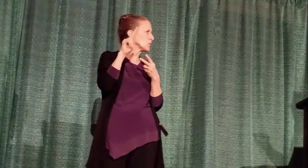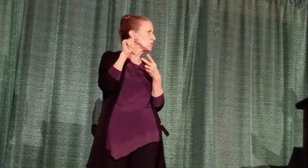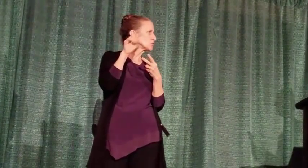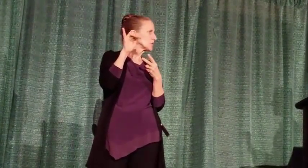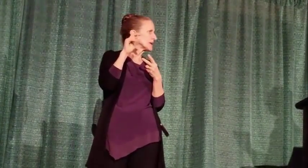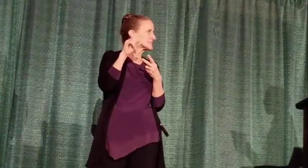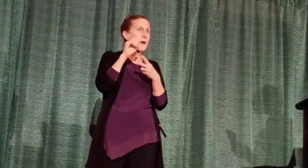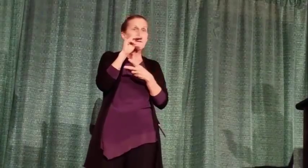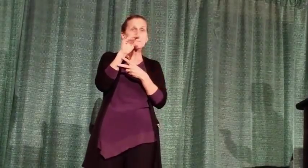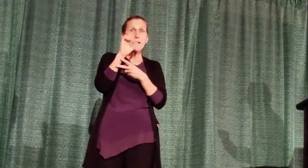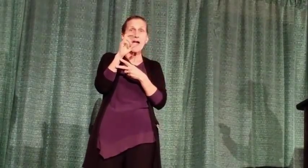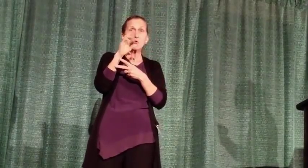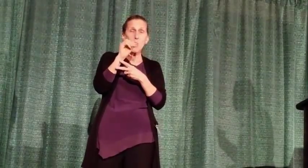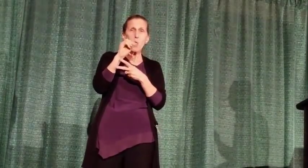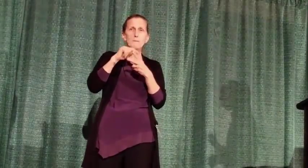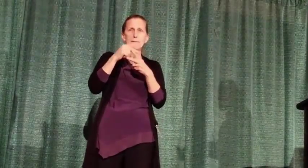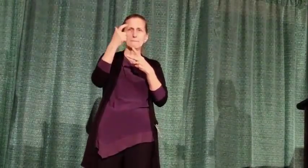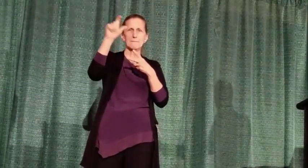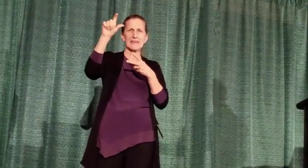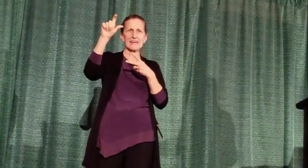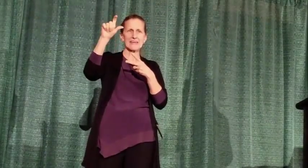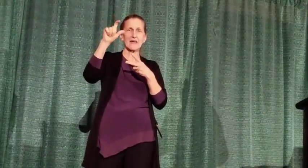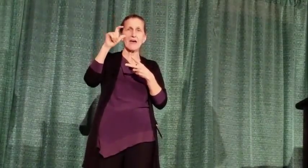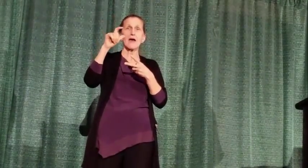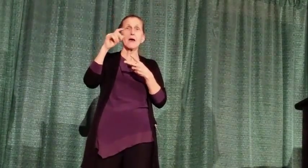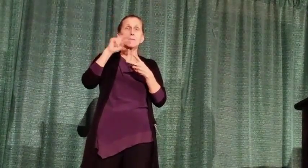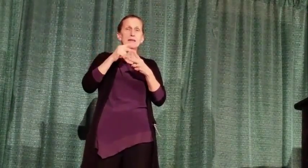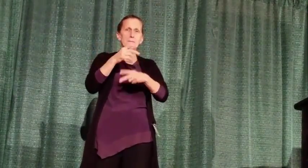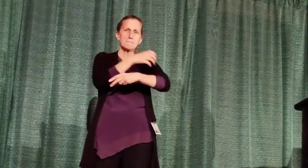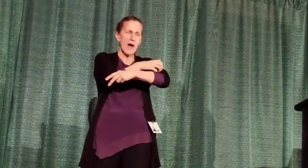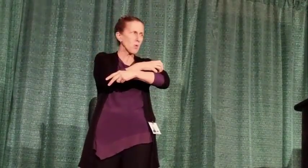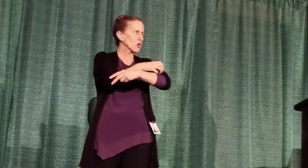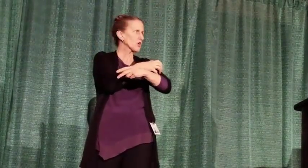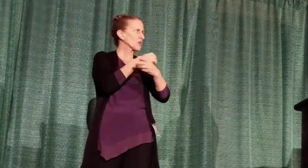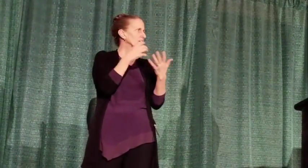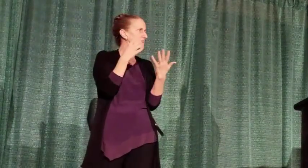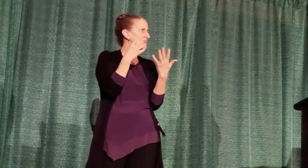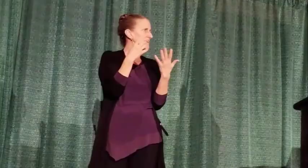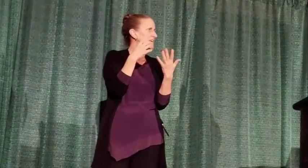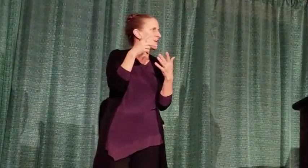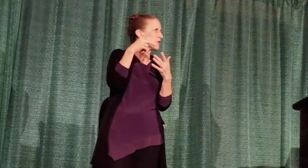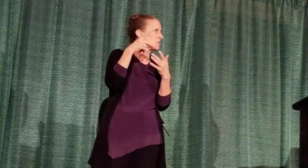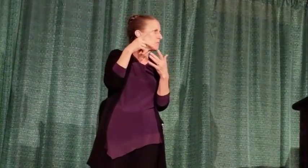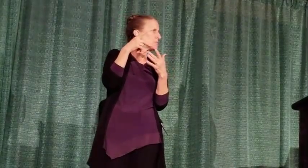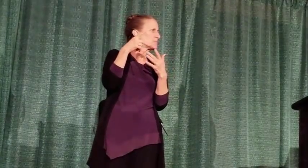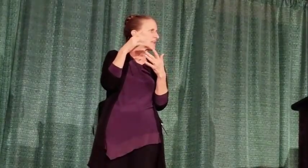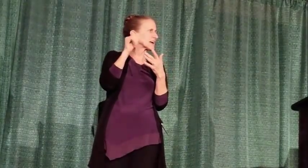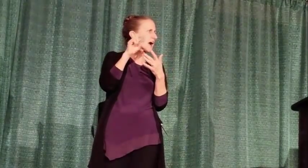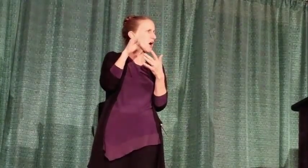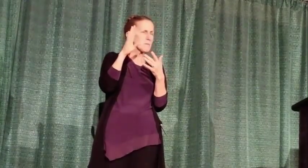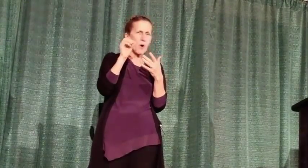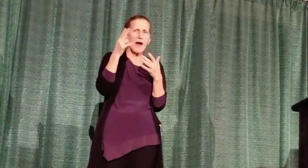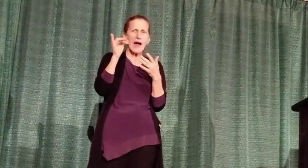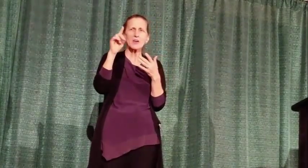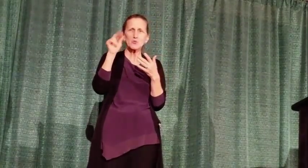big. And macronutrients contain calories, fat, carbohydrate, and protein. And here's what you have to know about